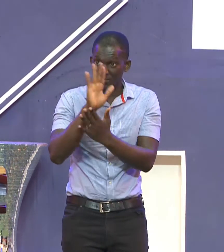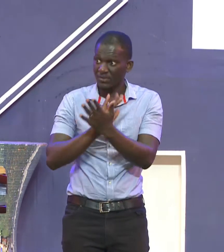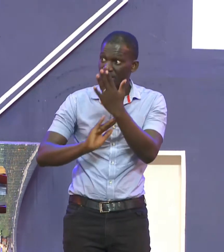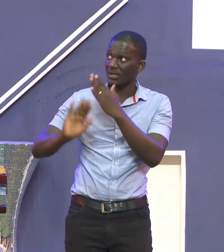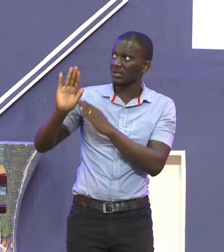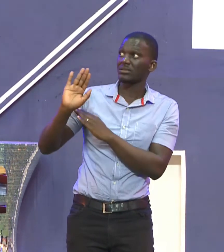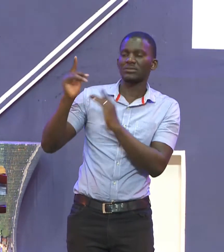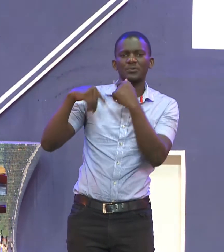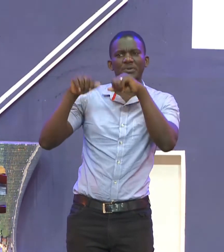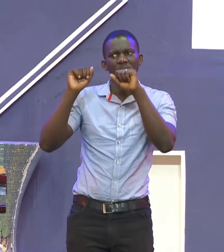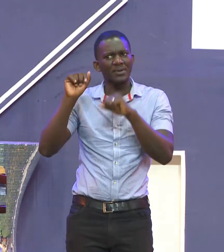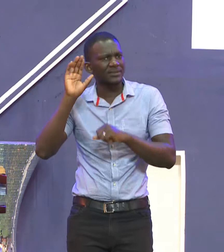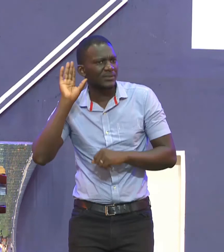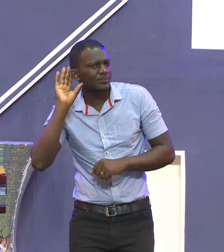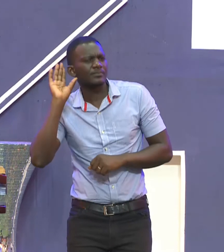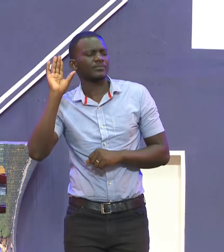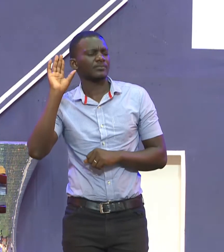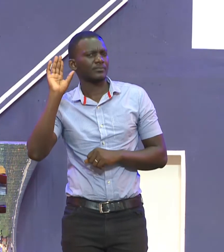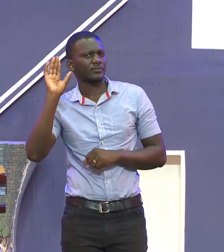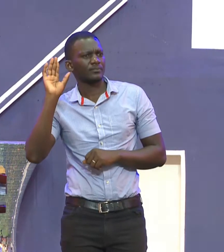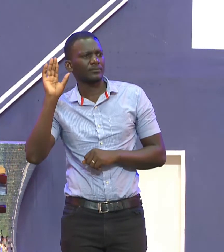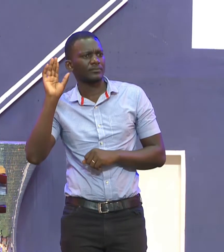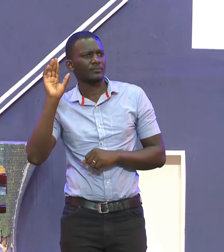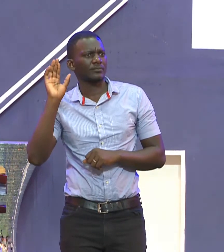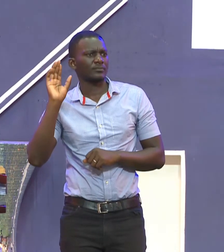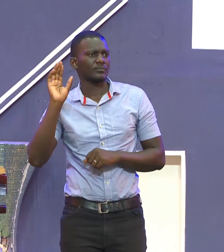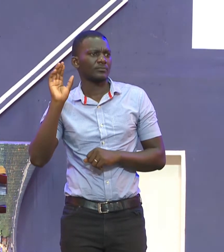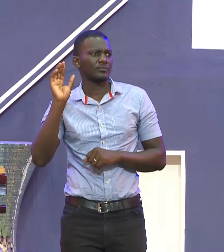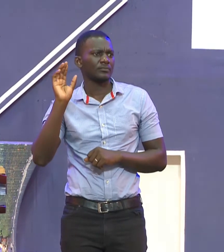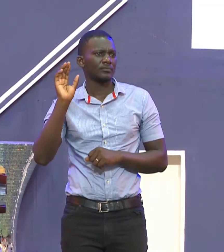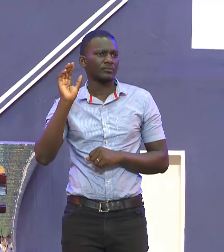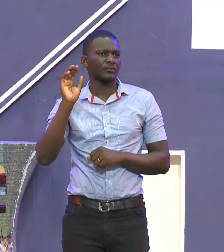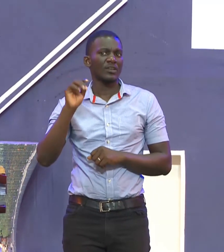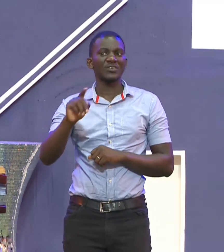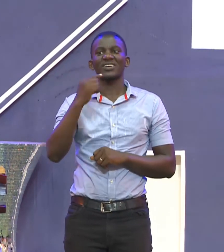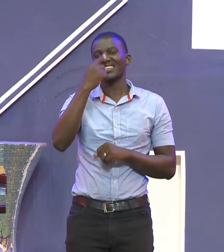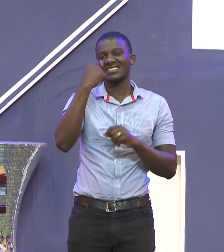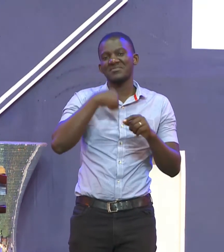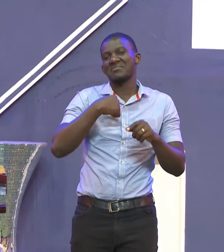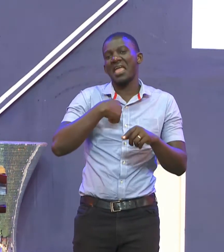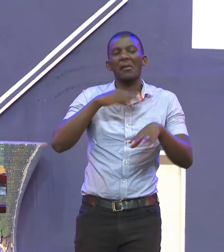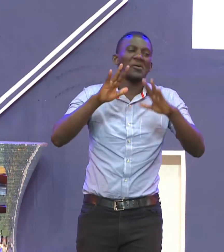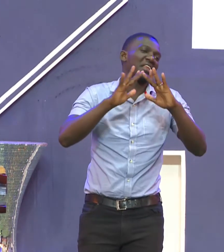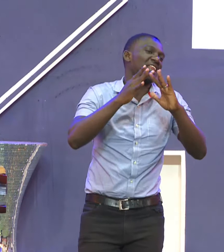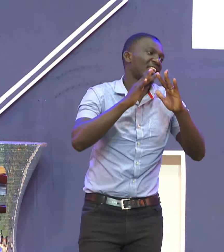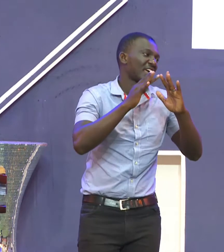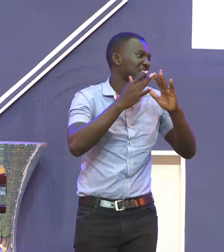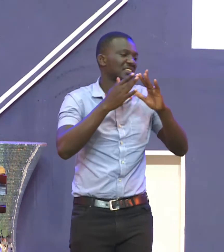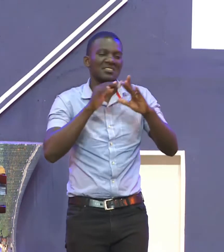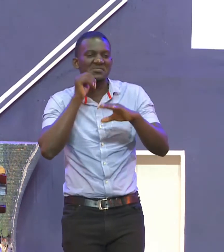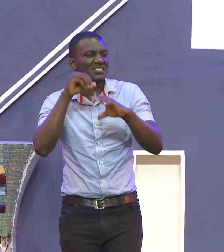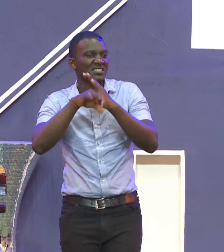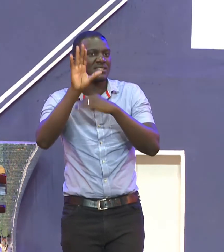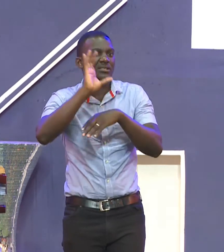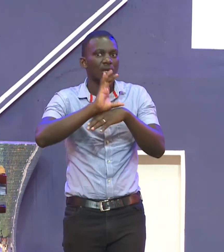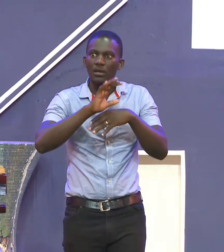house, tutega okutu, we pay attention. Ojako ngamba kati nze ndi kumukutu siri mu nyumba ya Mukama. So you will tell me that I am online and I'm